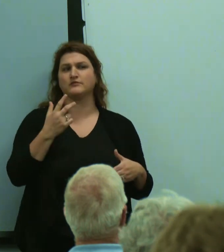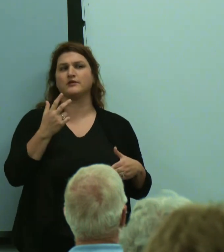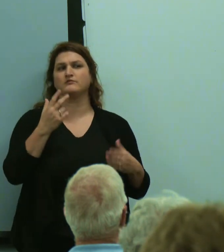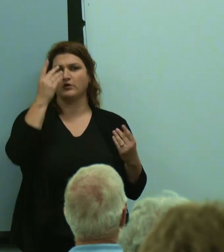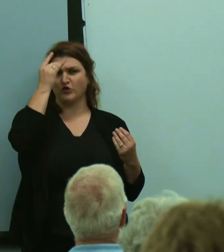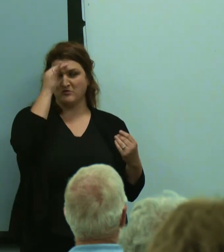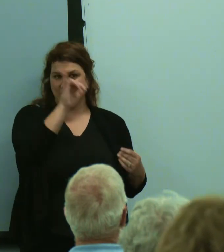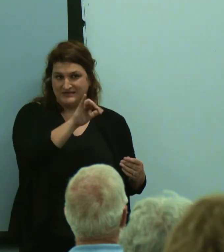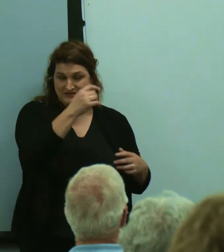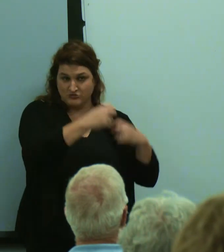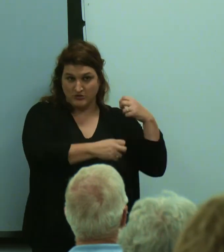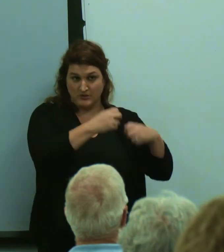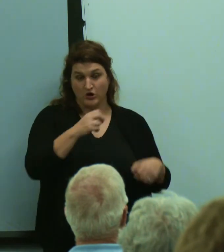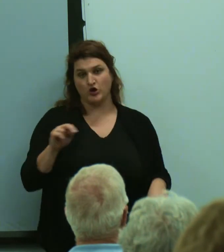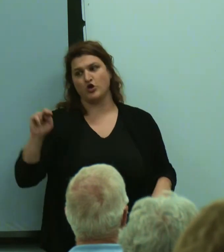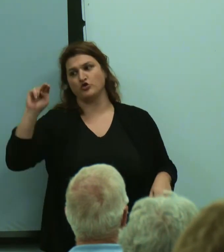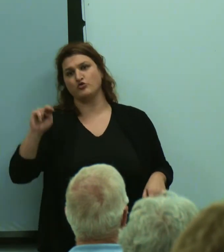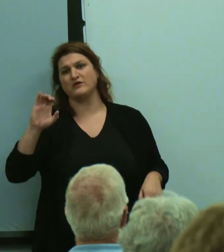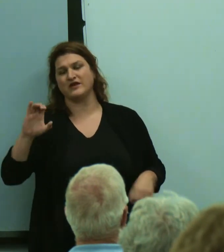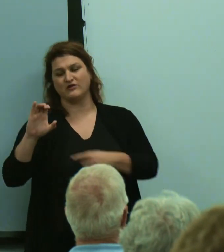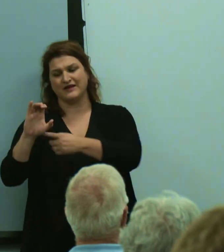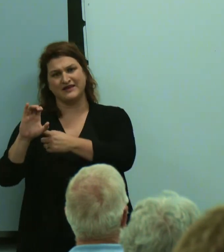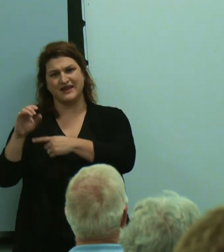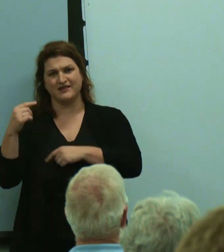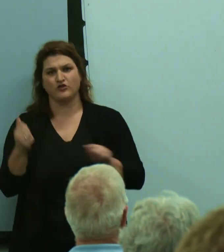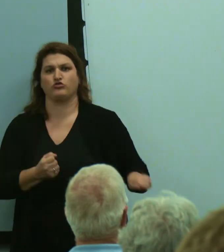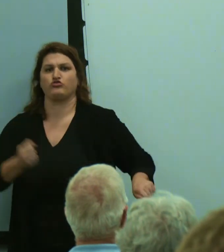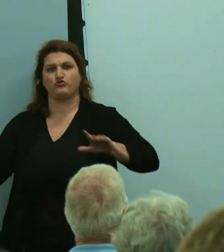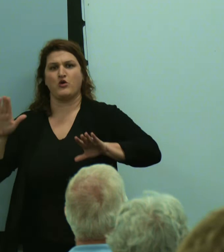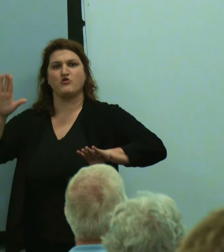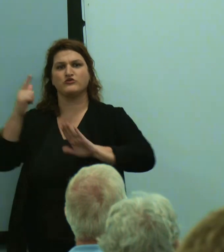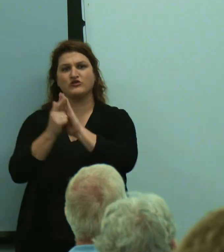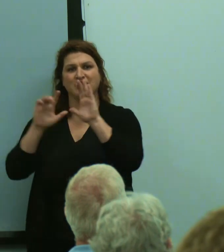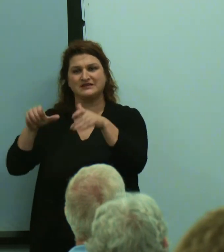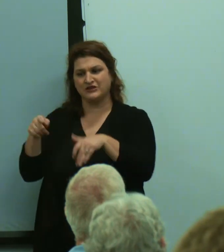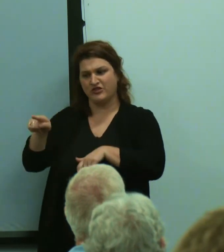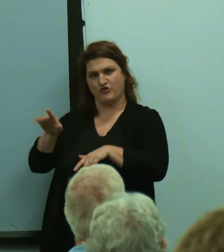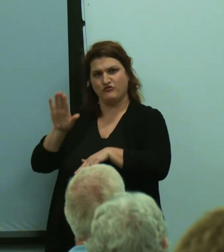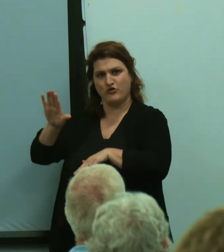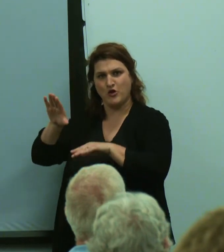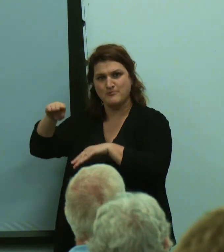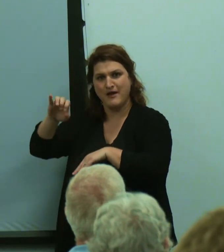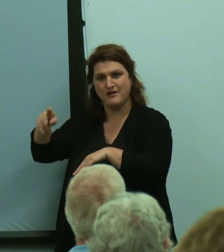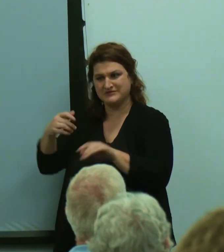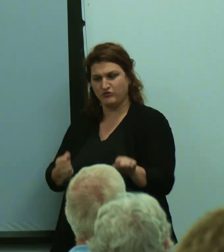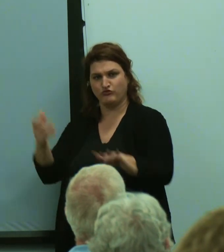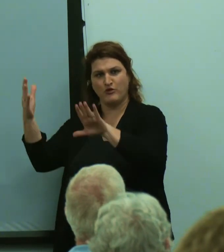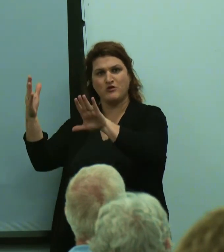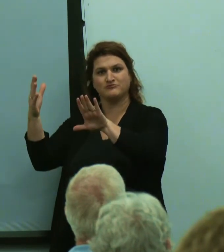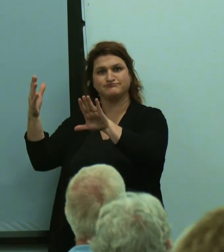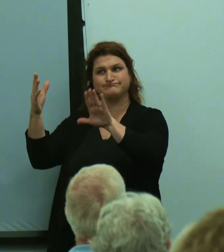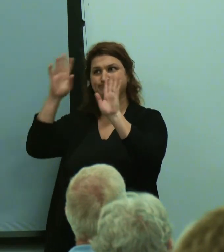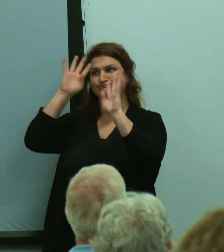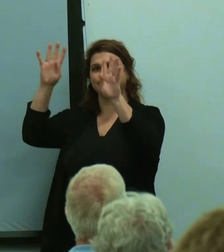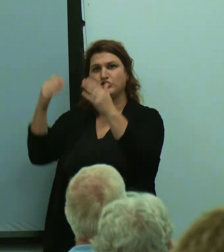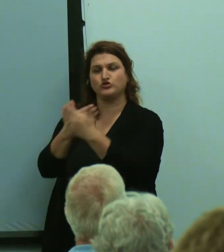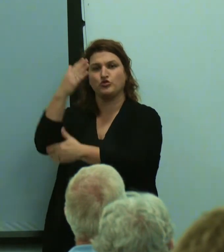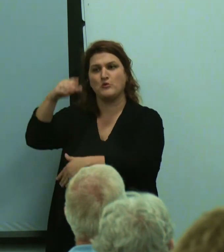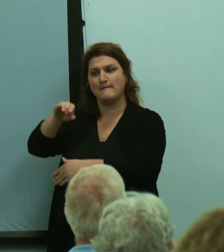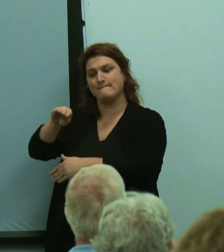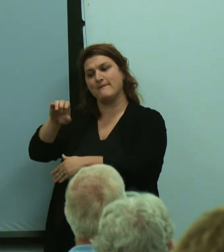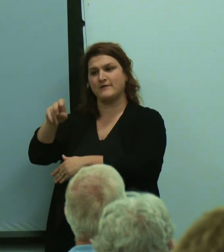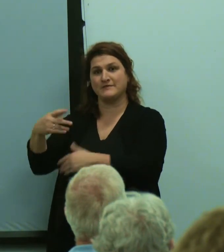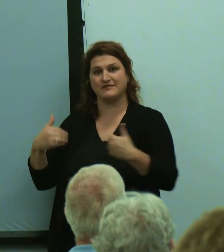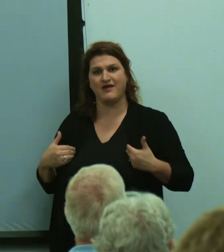the Supreme Court threw out their legislative maps, and in fact drew new maps. They have a fair elections clause